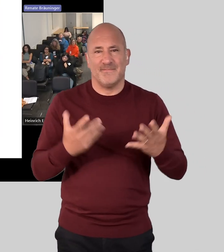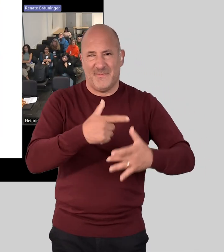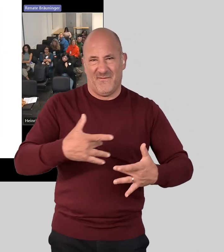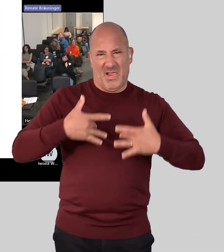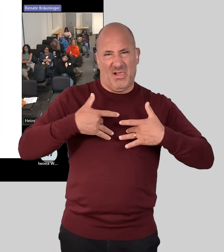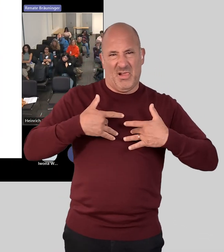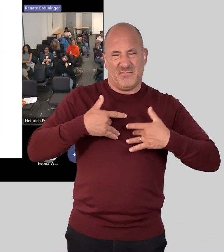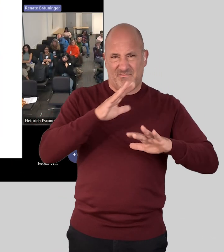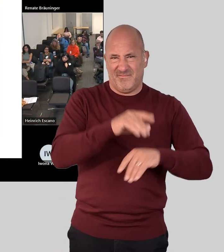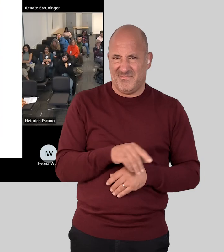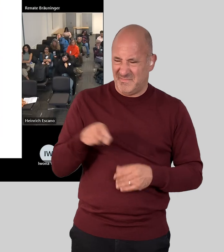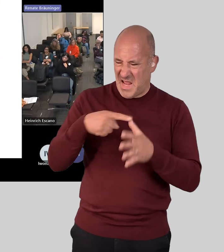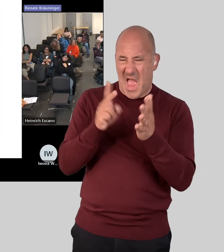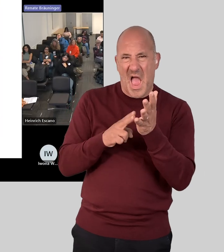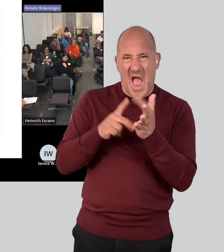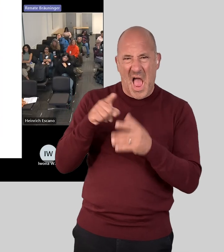this incident.